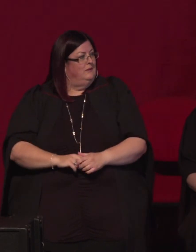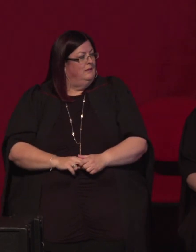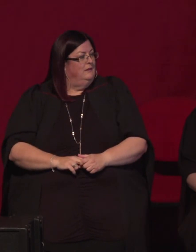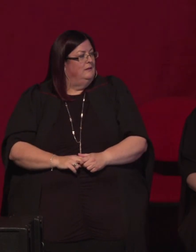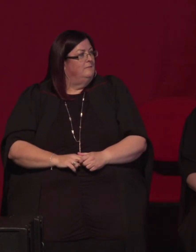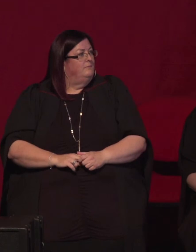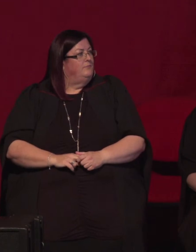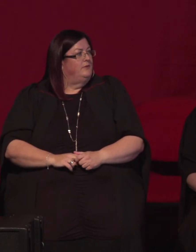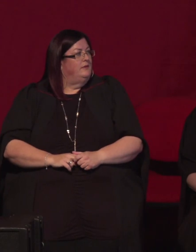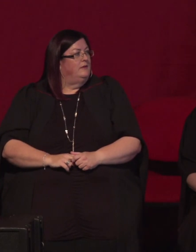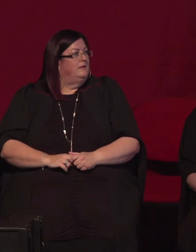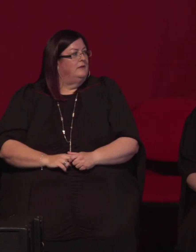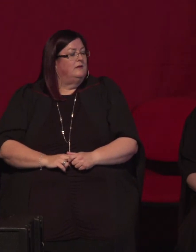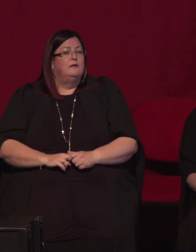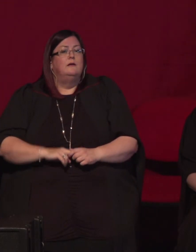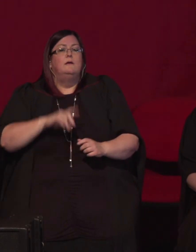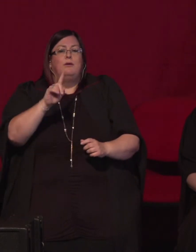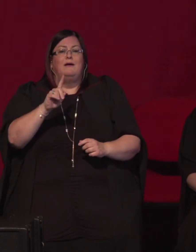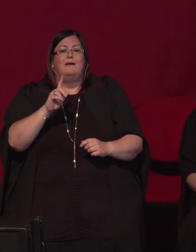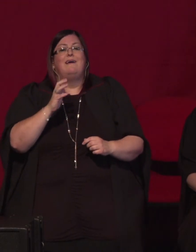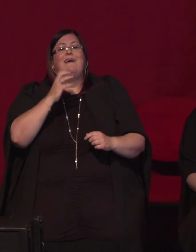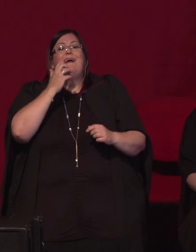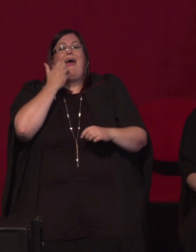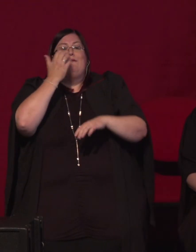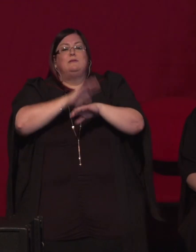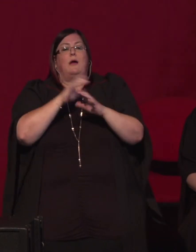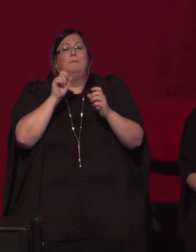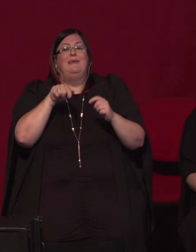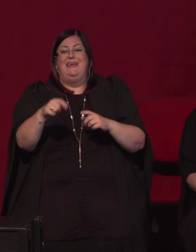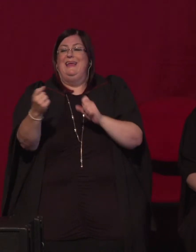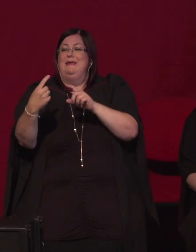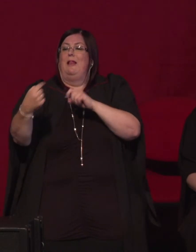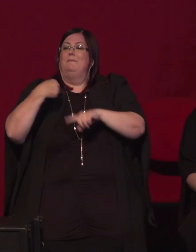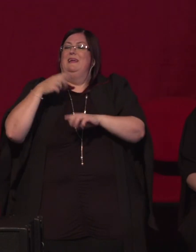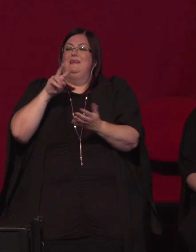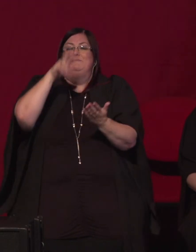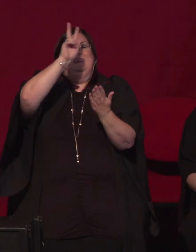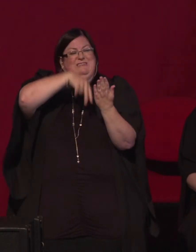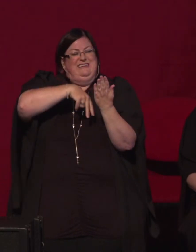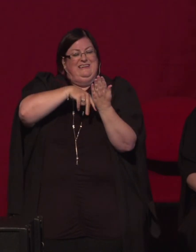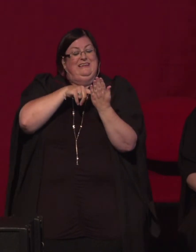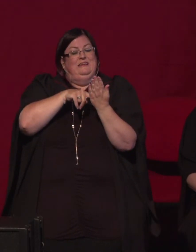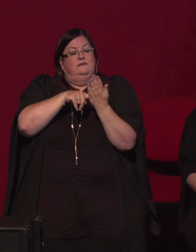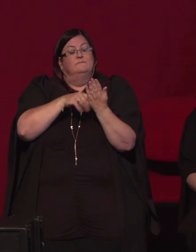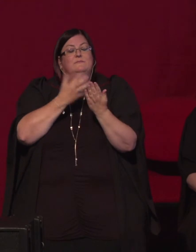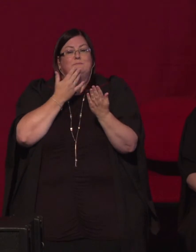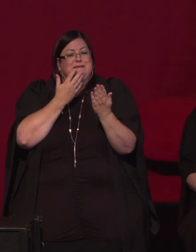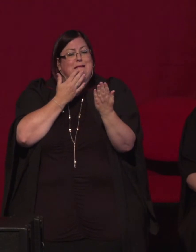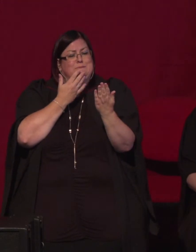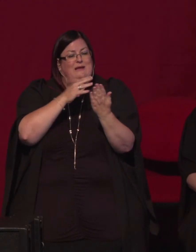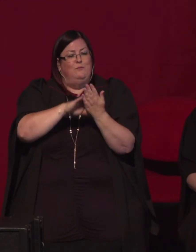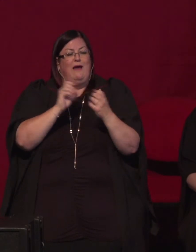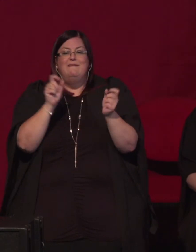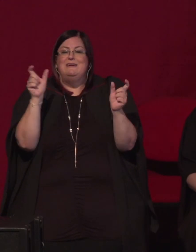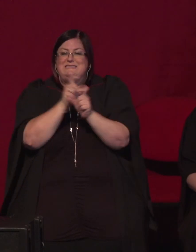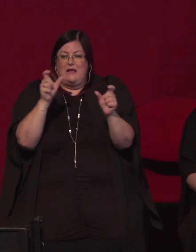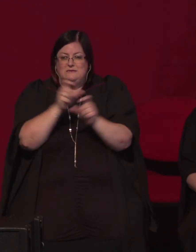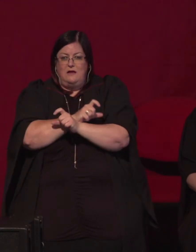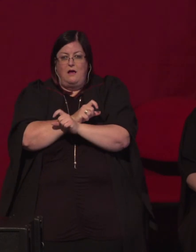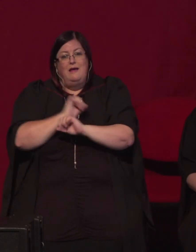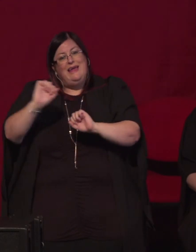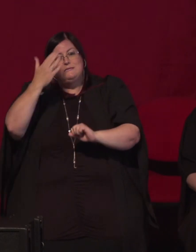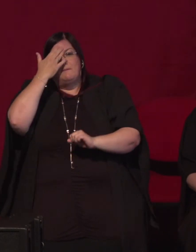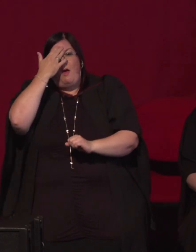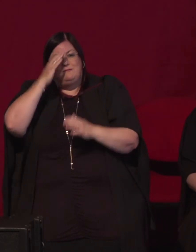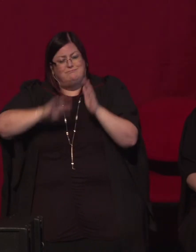he had every time I get an email from him, there's an error in it somewhere because of his dyslexia. His mind thought differently,